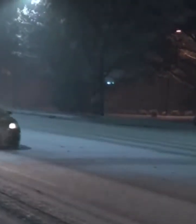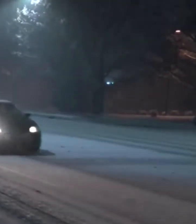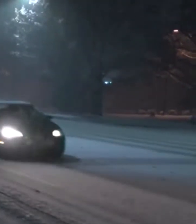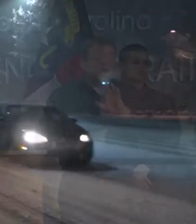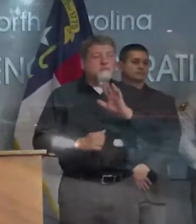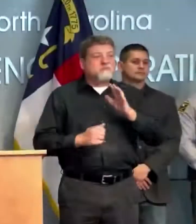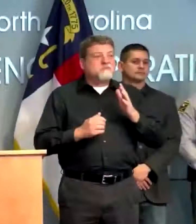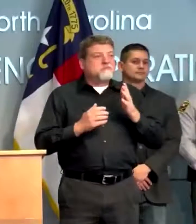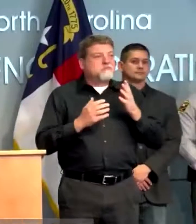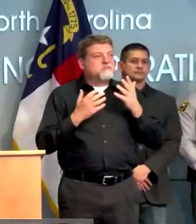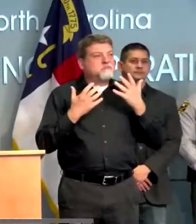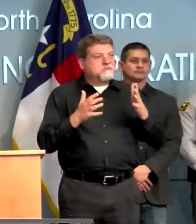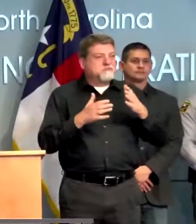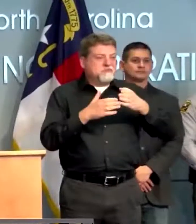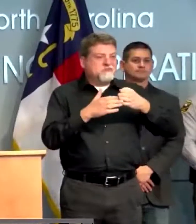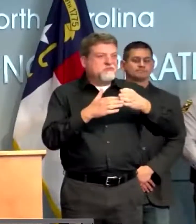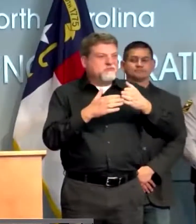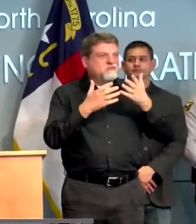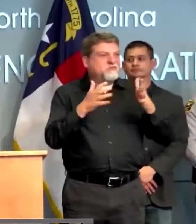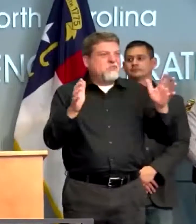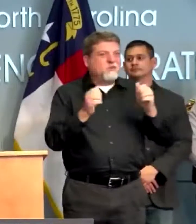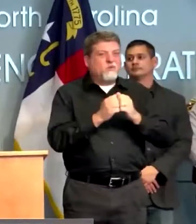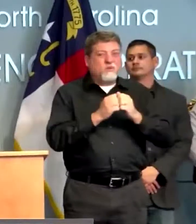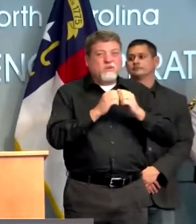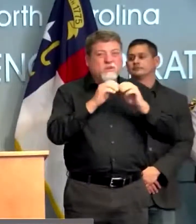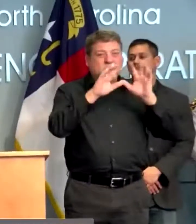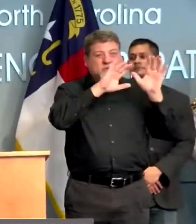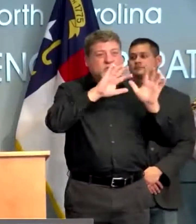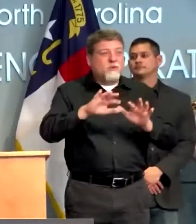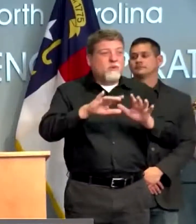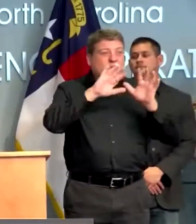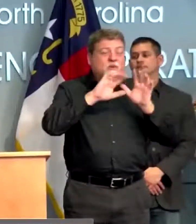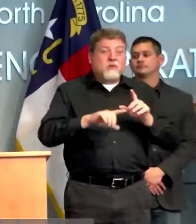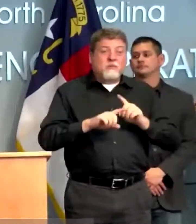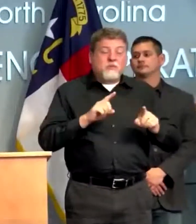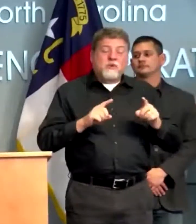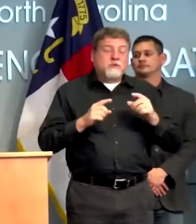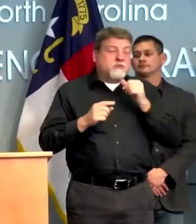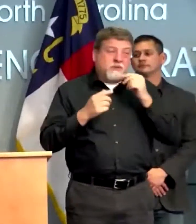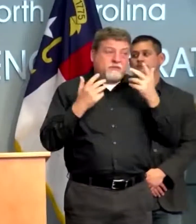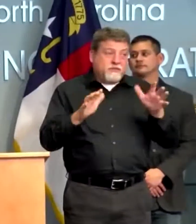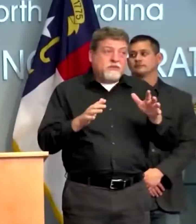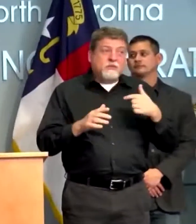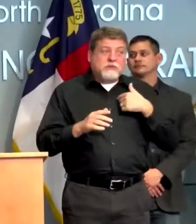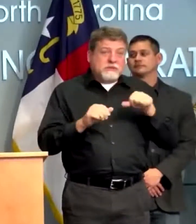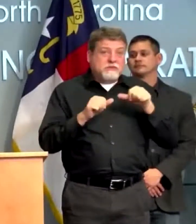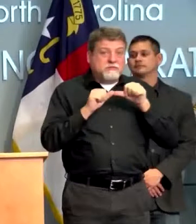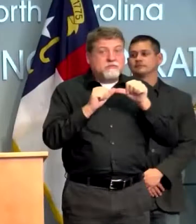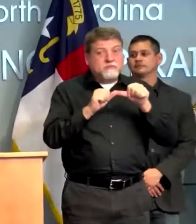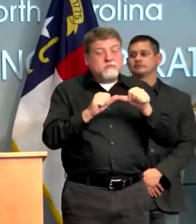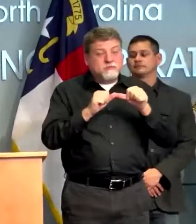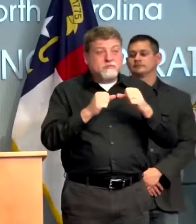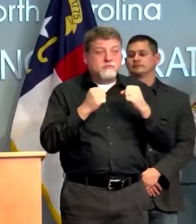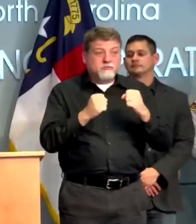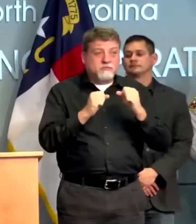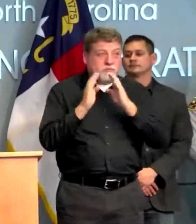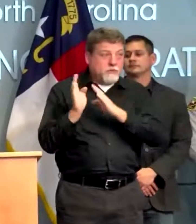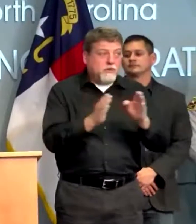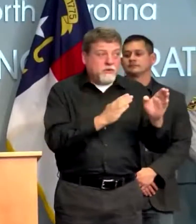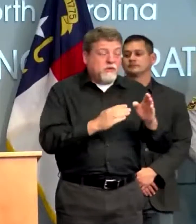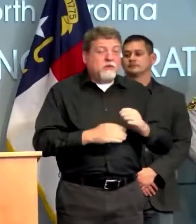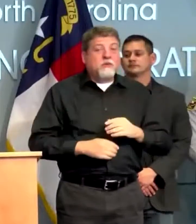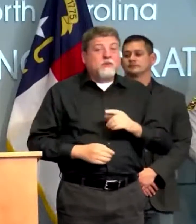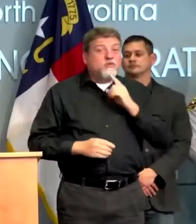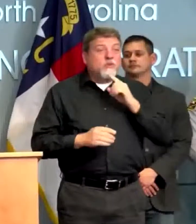indoors. We need to stay vigilant. We're not out of the woods yet. This storm dropped staggering amounts of